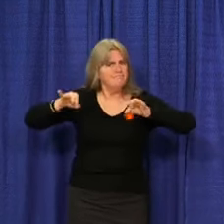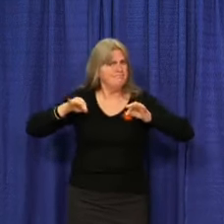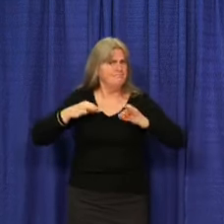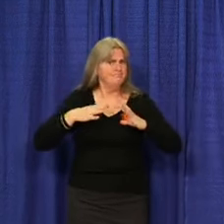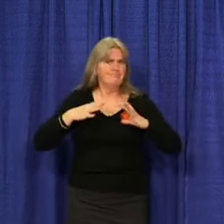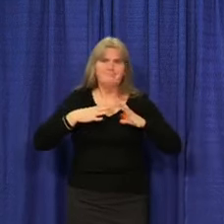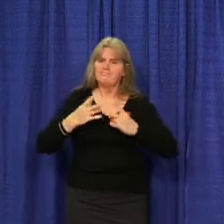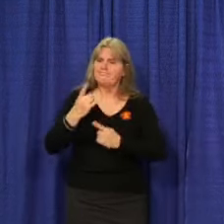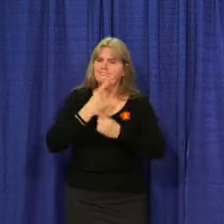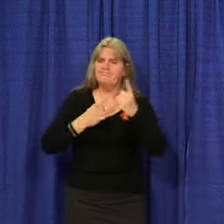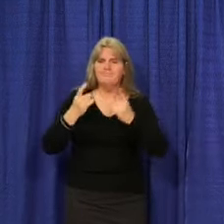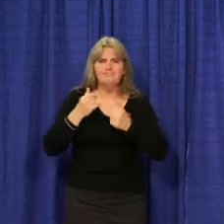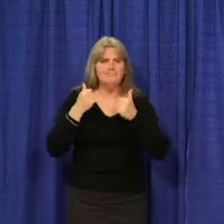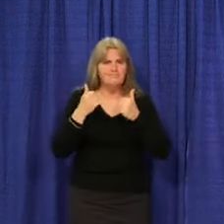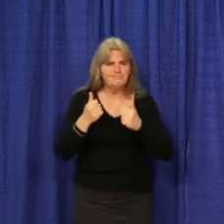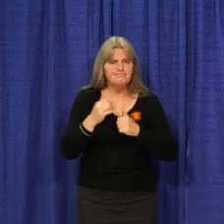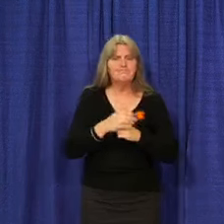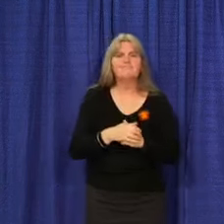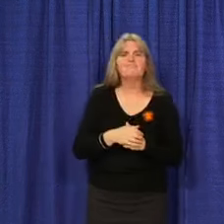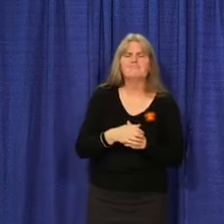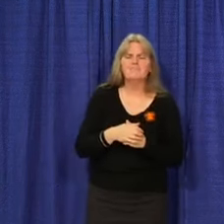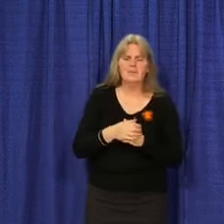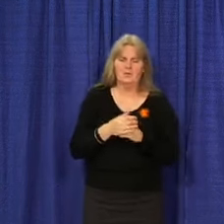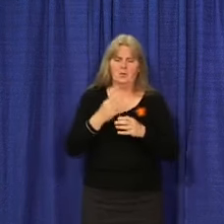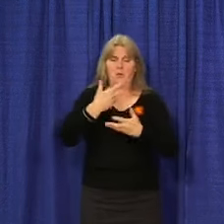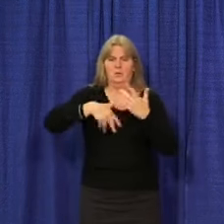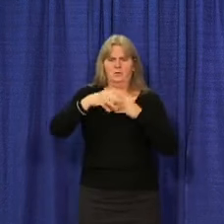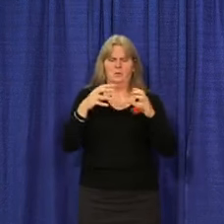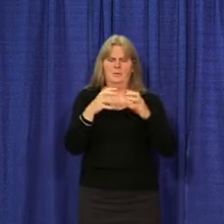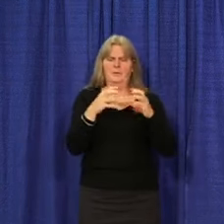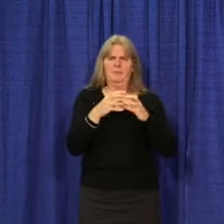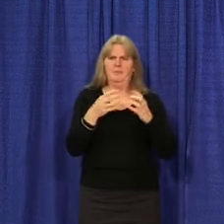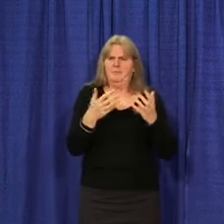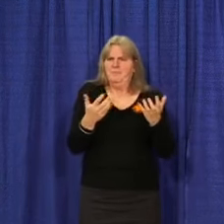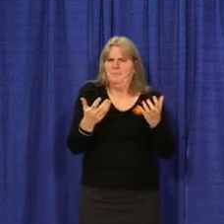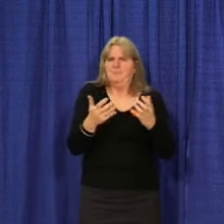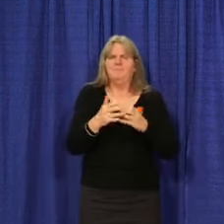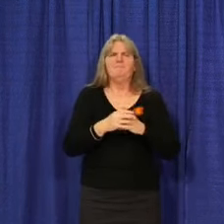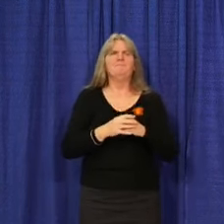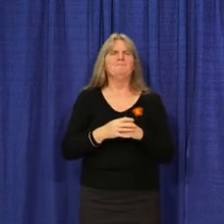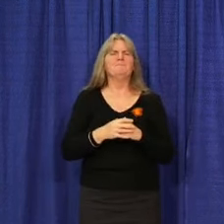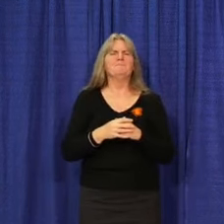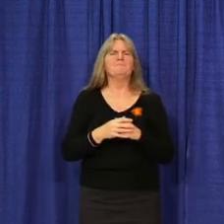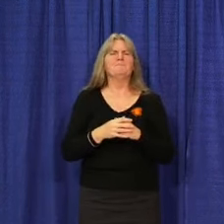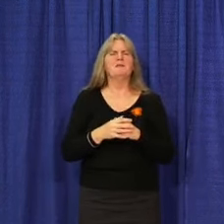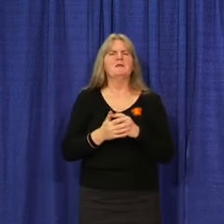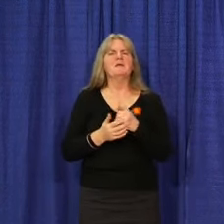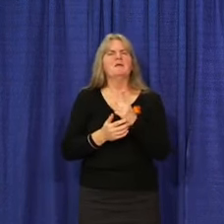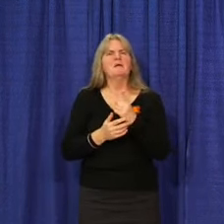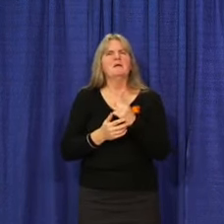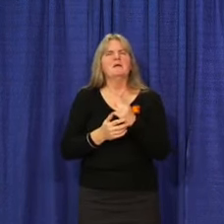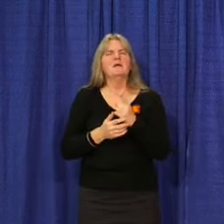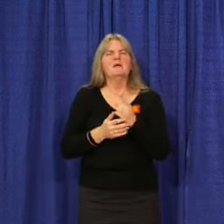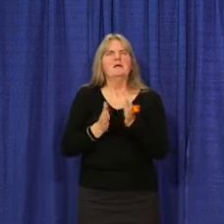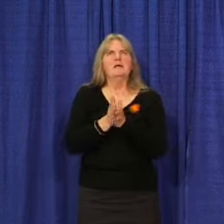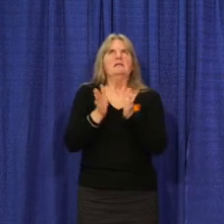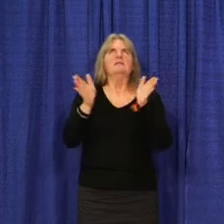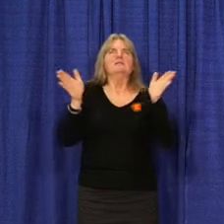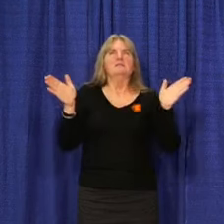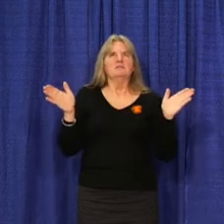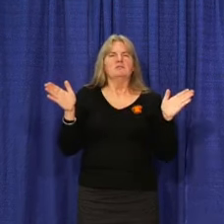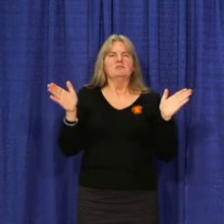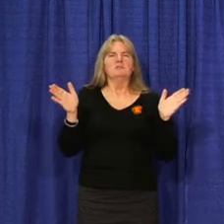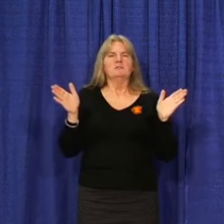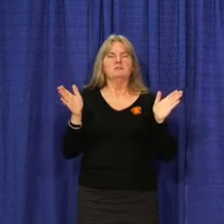our obligations are in regards to social bubbles and other interactions. But the overall wording I like to use